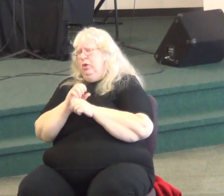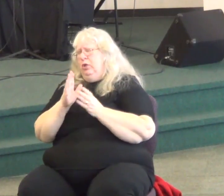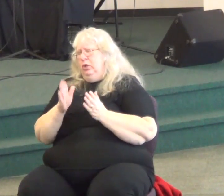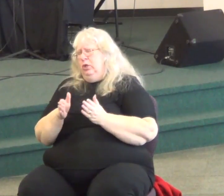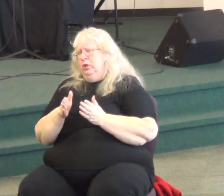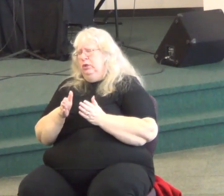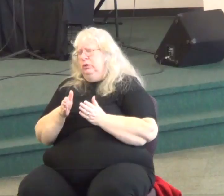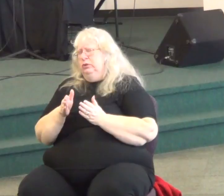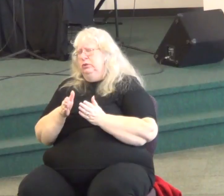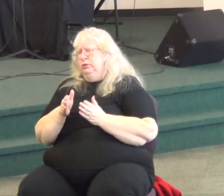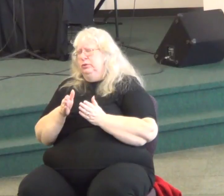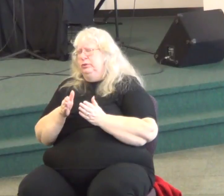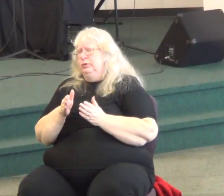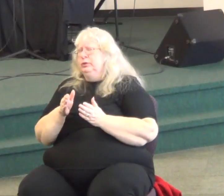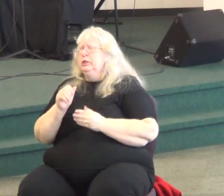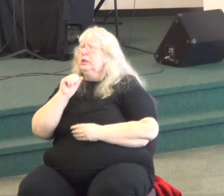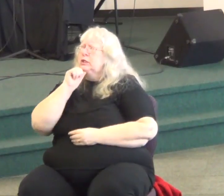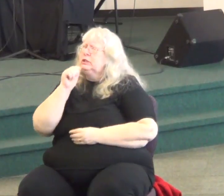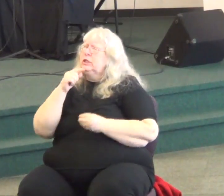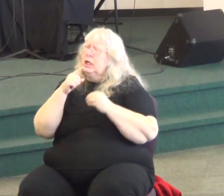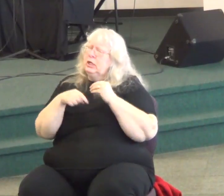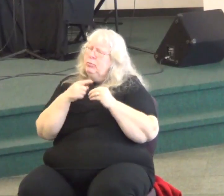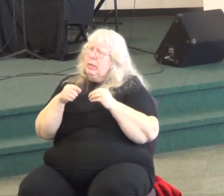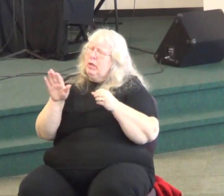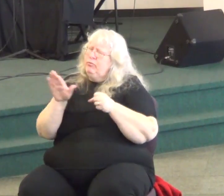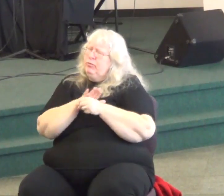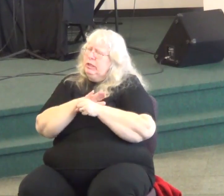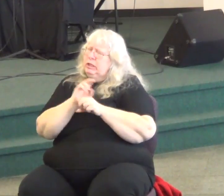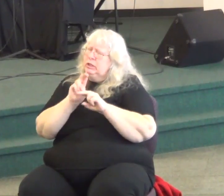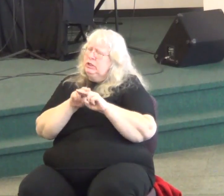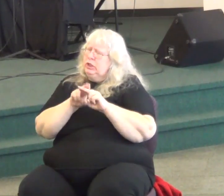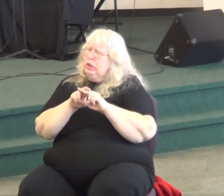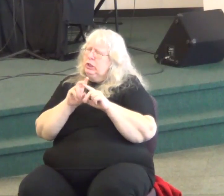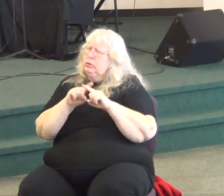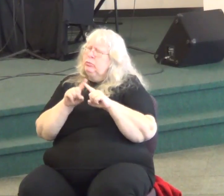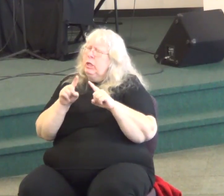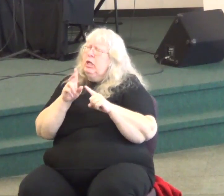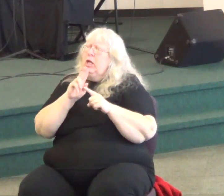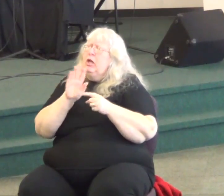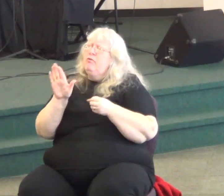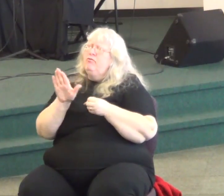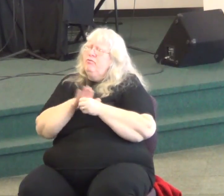Lord, it's not about filling the chairs. It's about filling the kingdom.